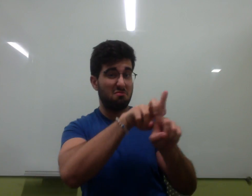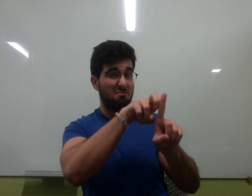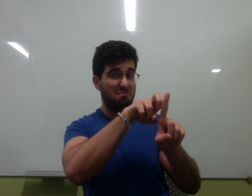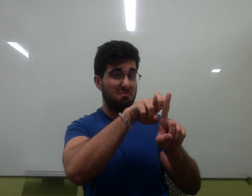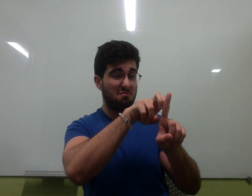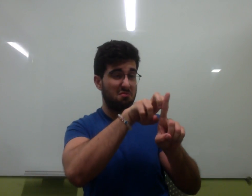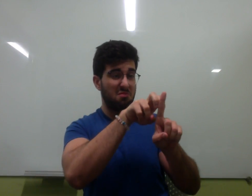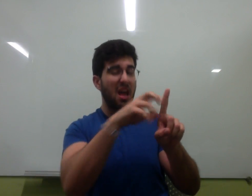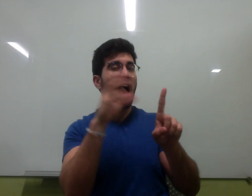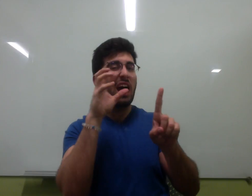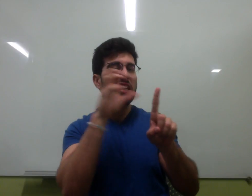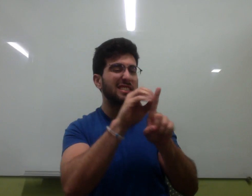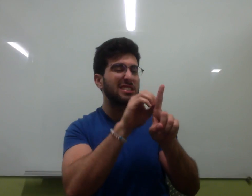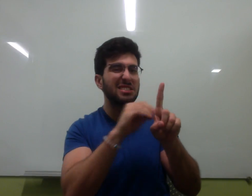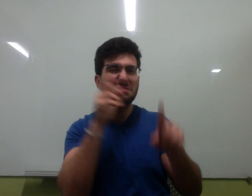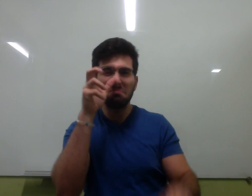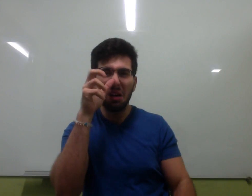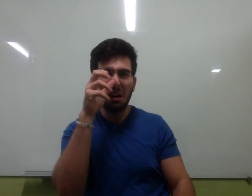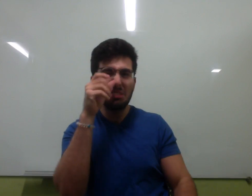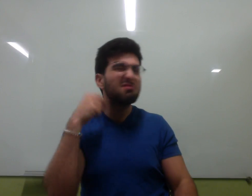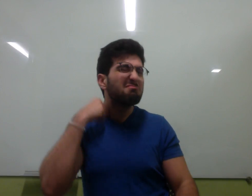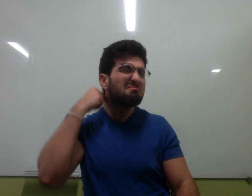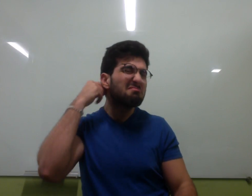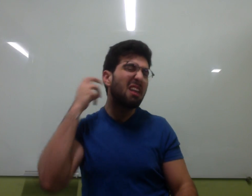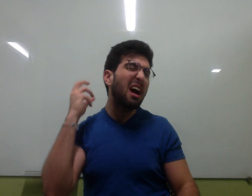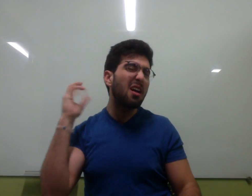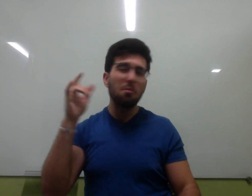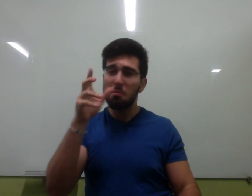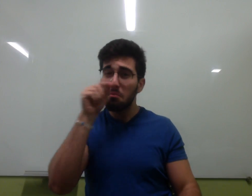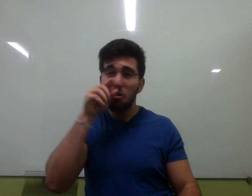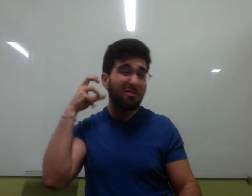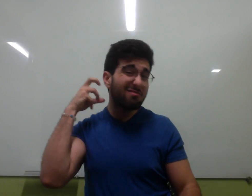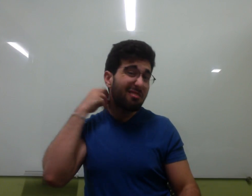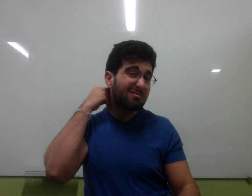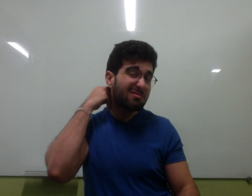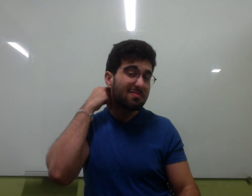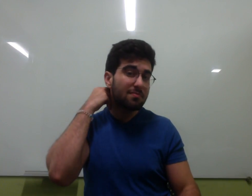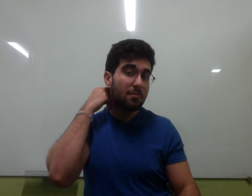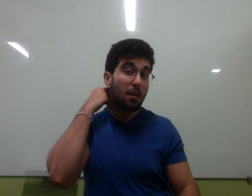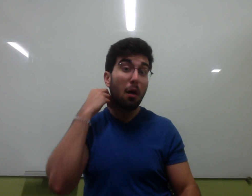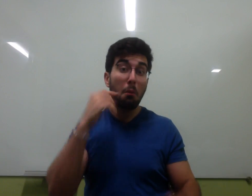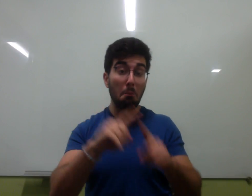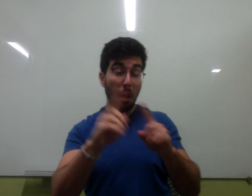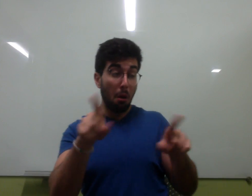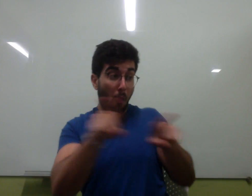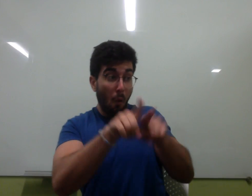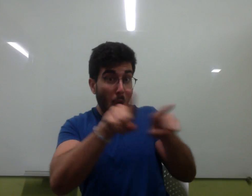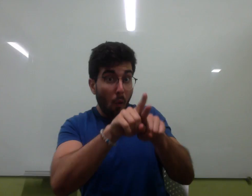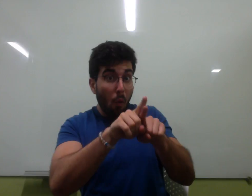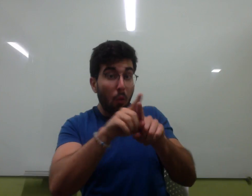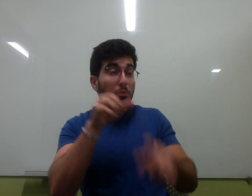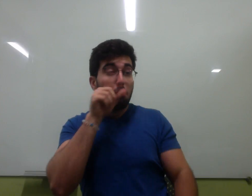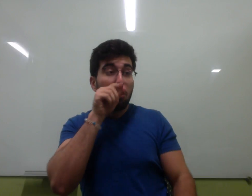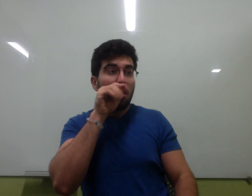lion and make their noise. I don't know what it sounds like. All right, they'll do that. And then the giraffe, in